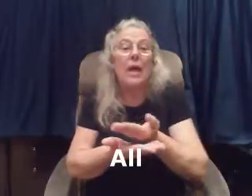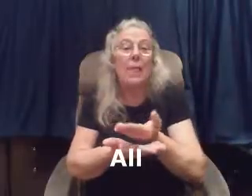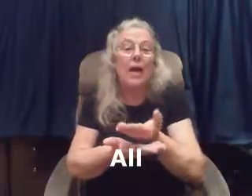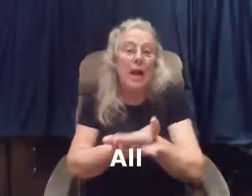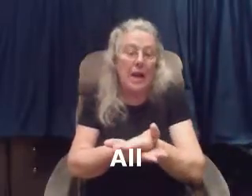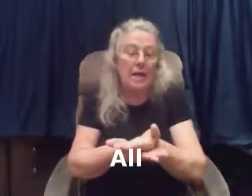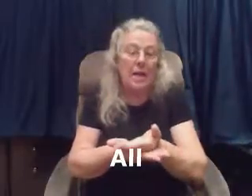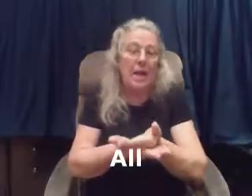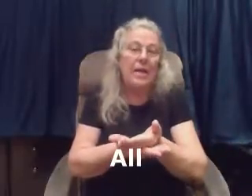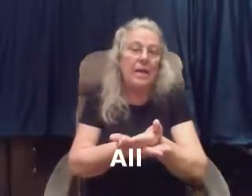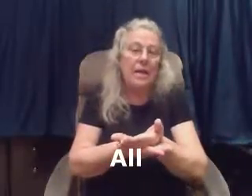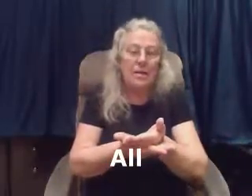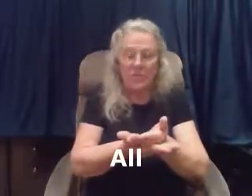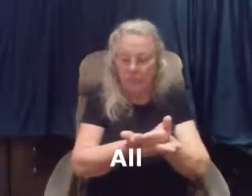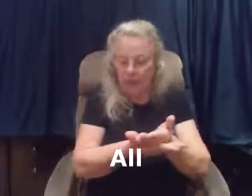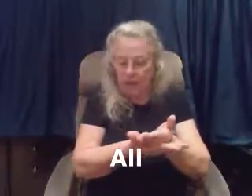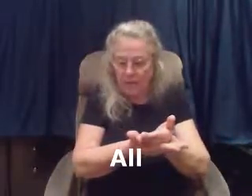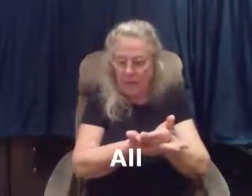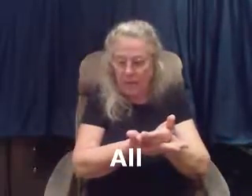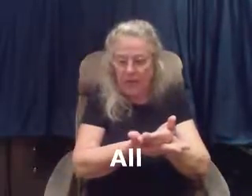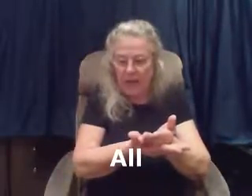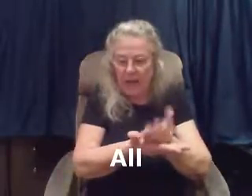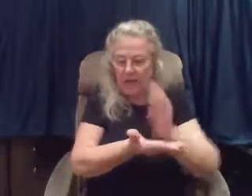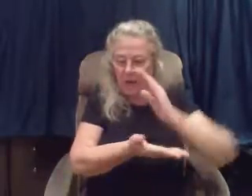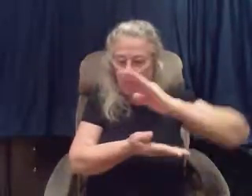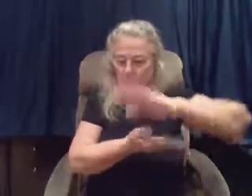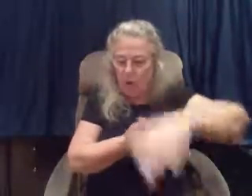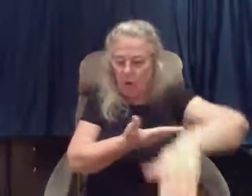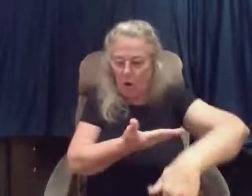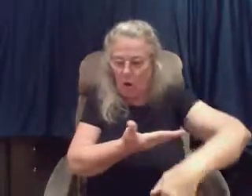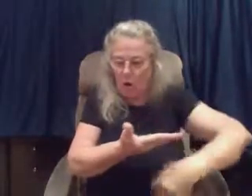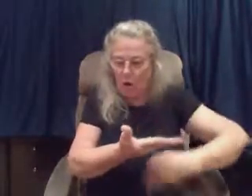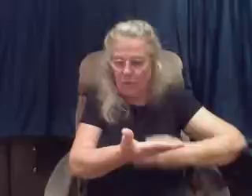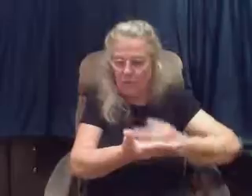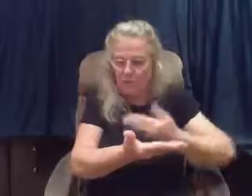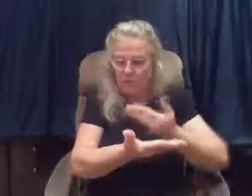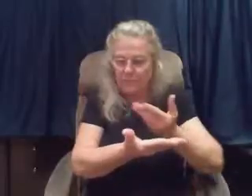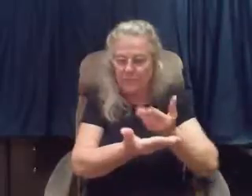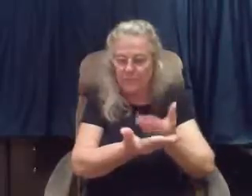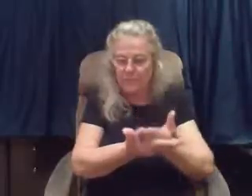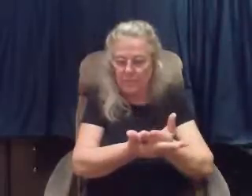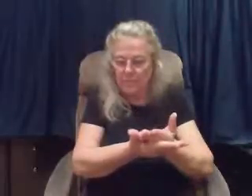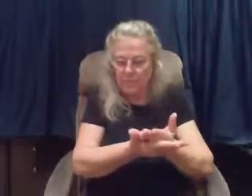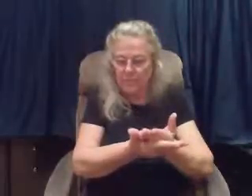up and laying it into the non-dominant hand. All.